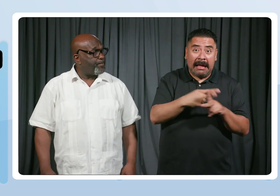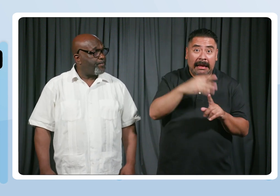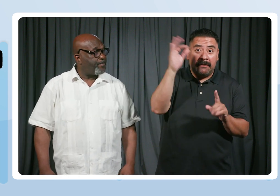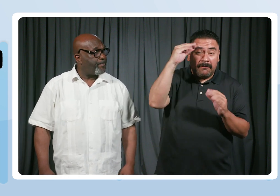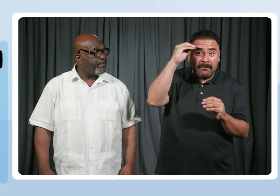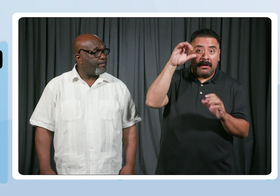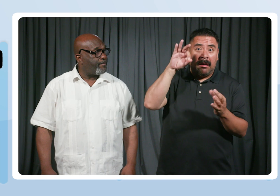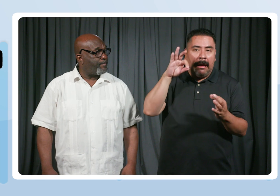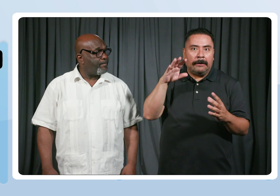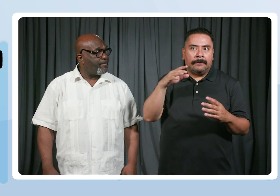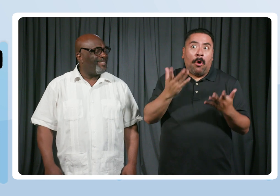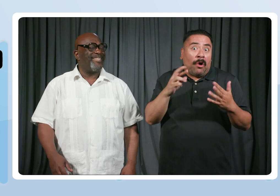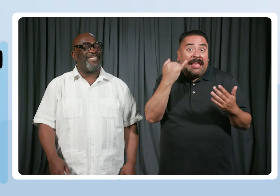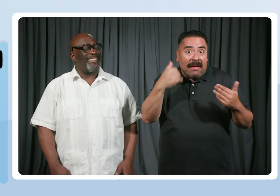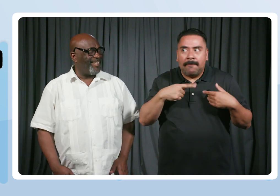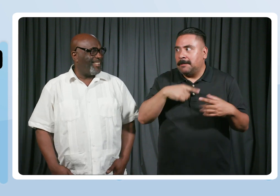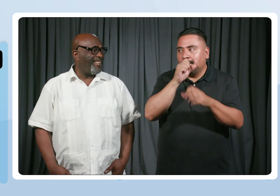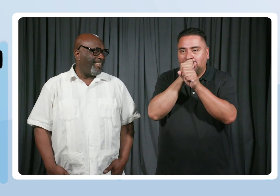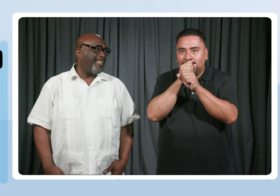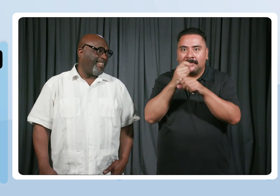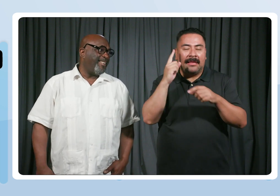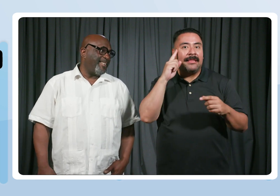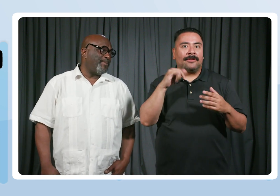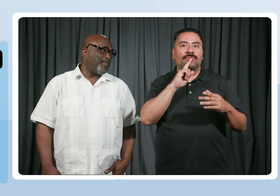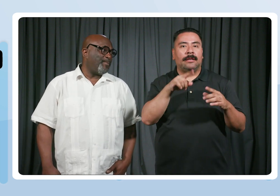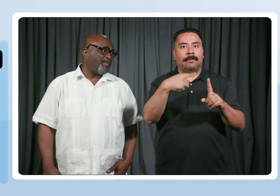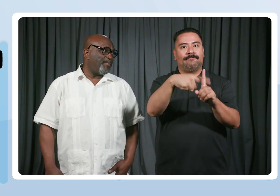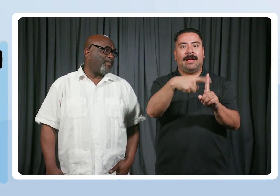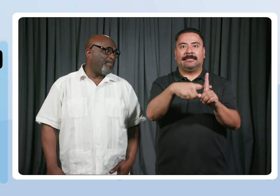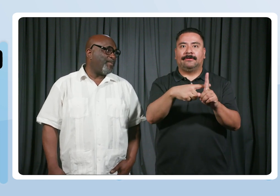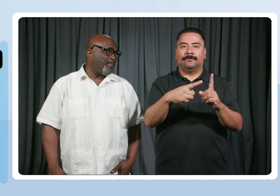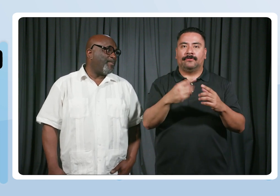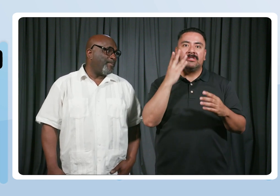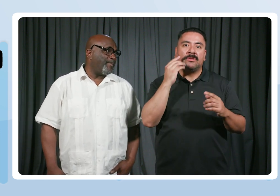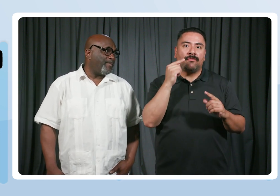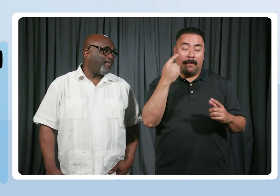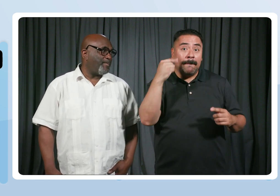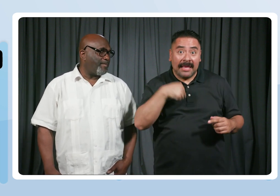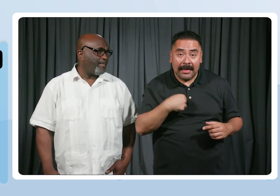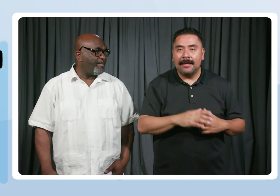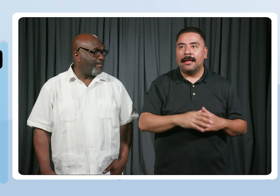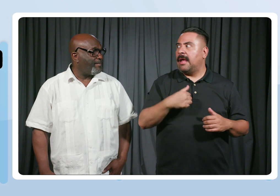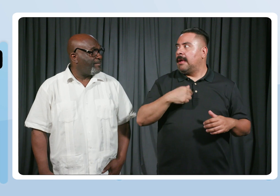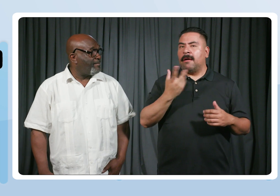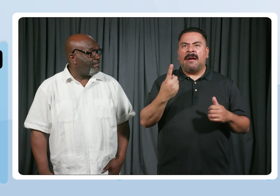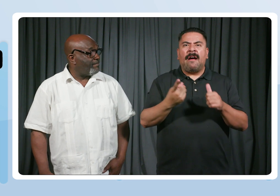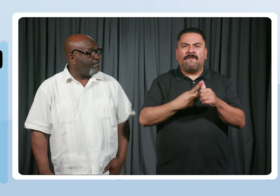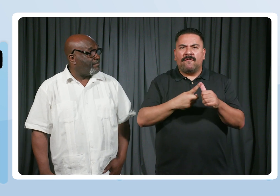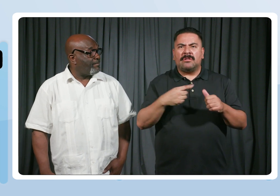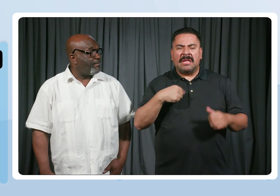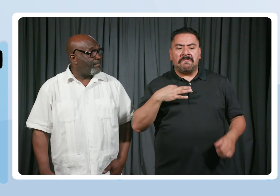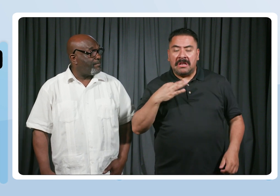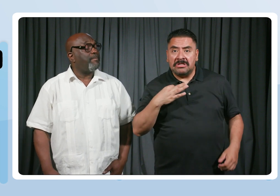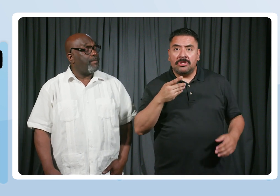wasn't sharing it with adults by any means. And so I think that that's really a positive experience for me. It was something that I initially volunteered to help out with,